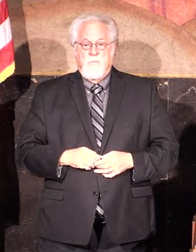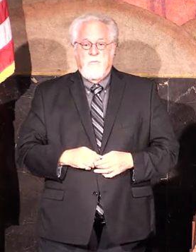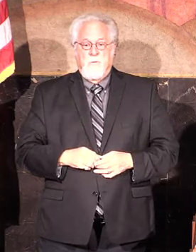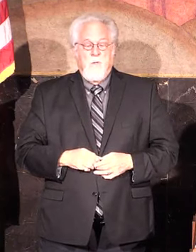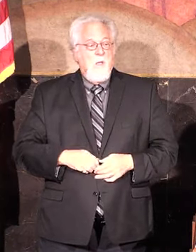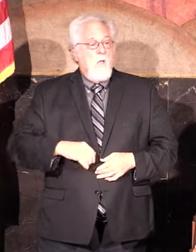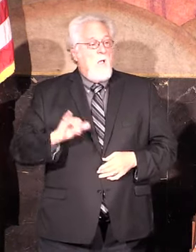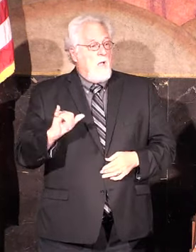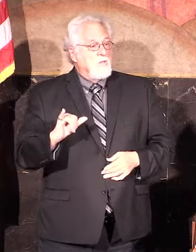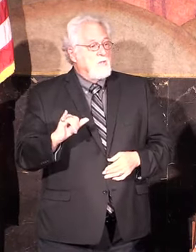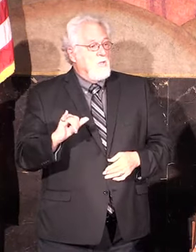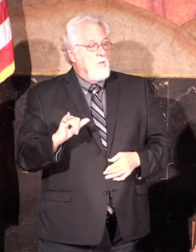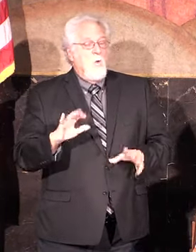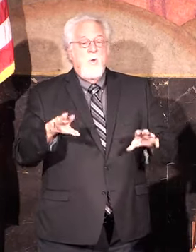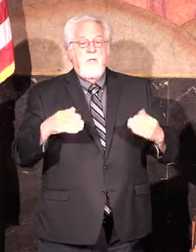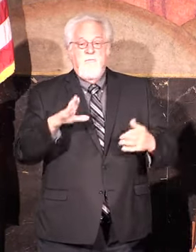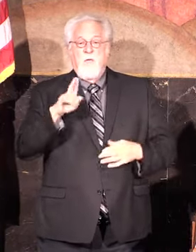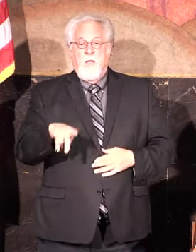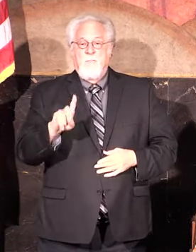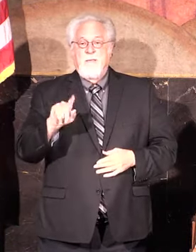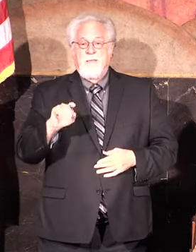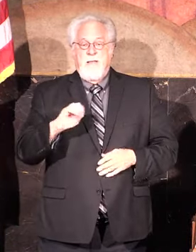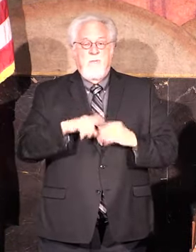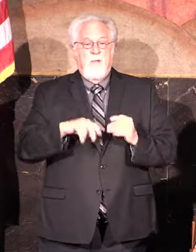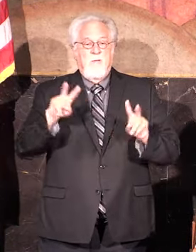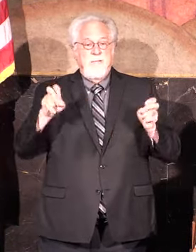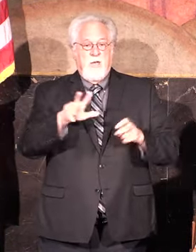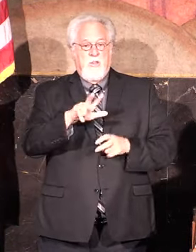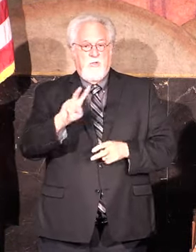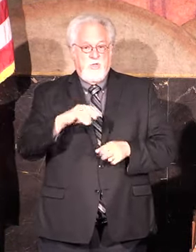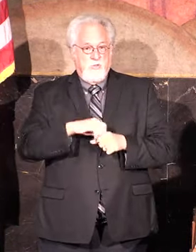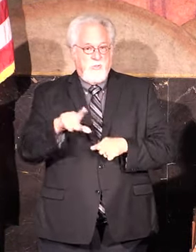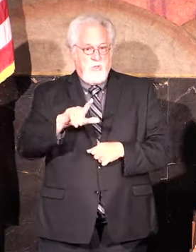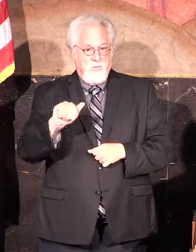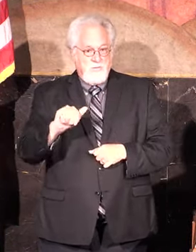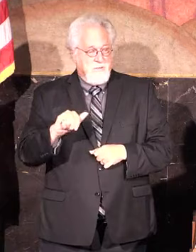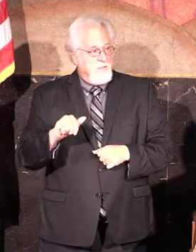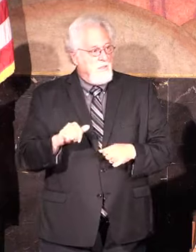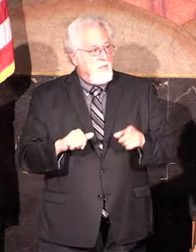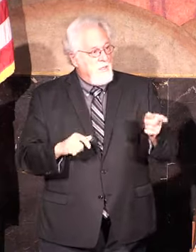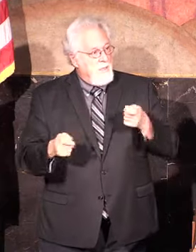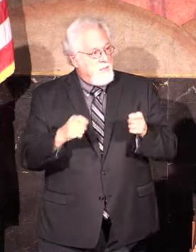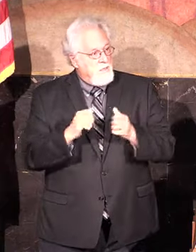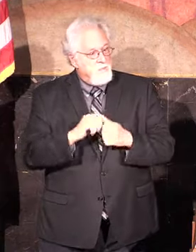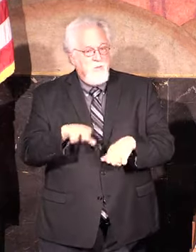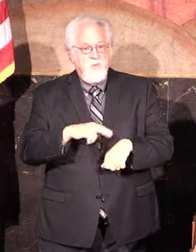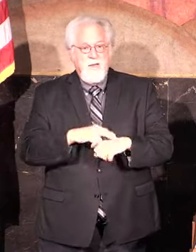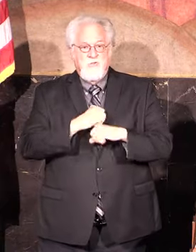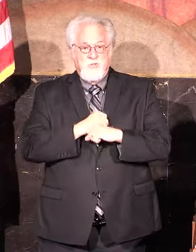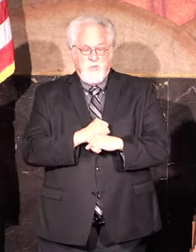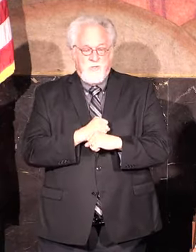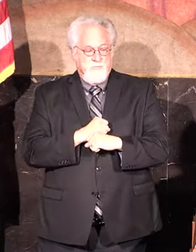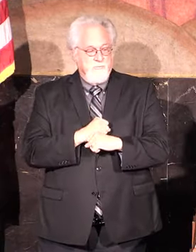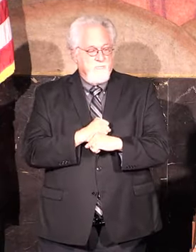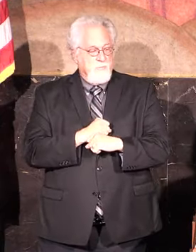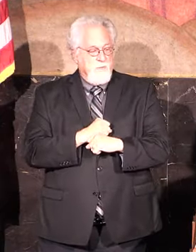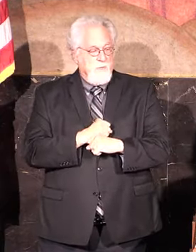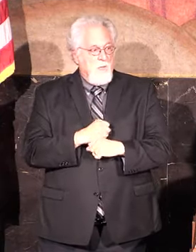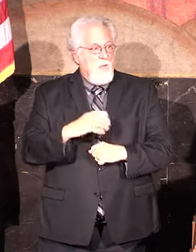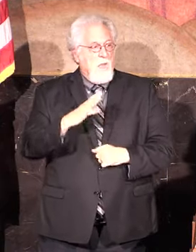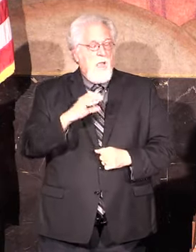I also want to give you an update on Title 32 in Louisiana, which deals with the National Guard.